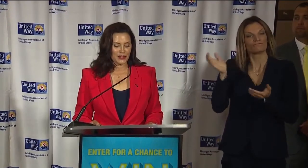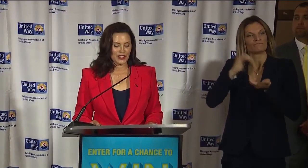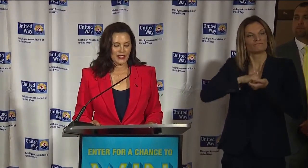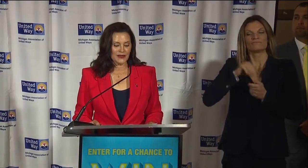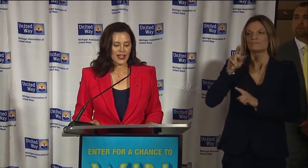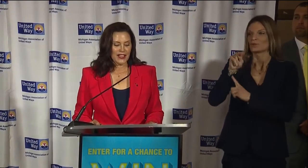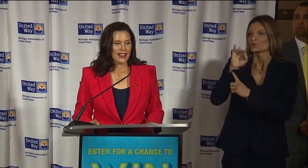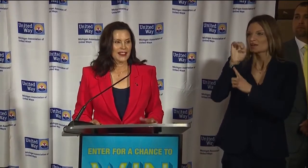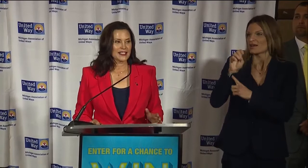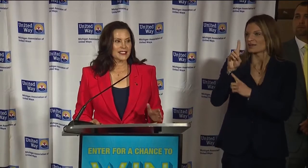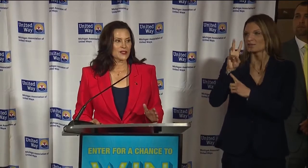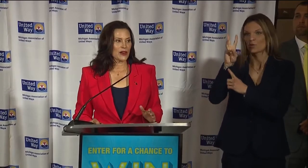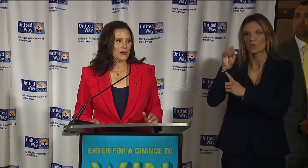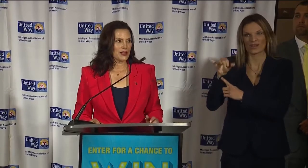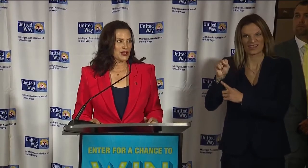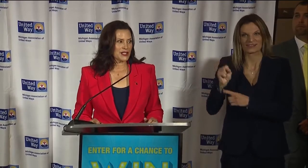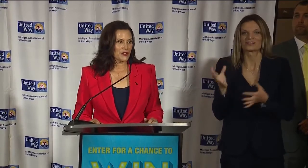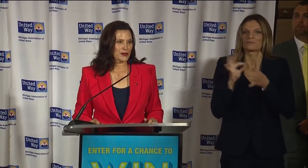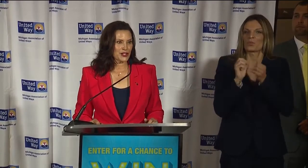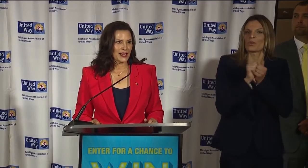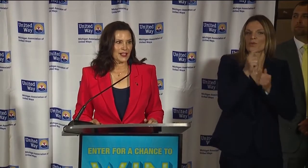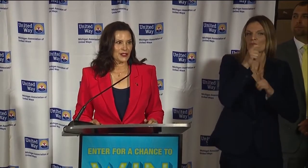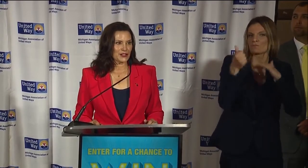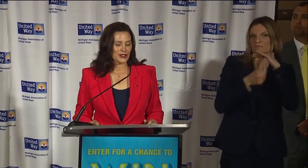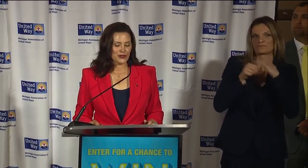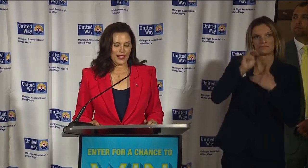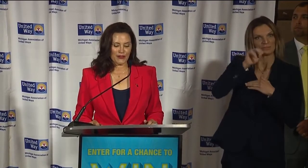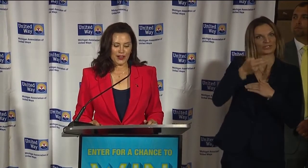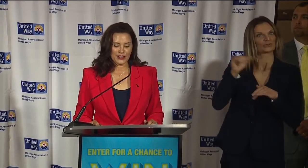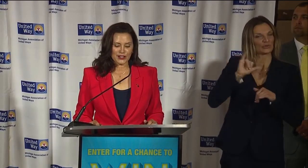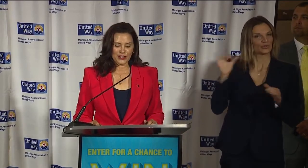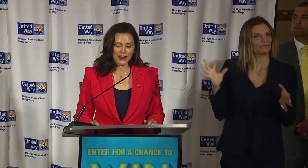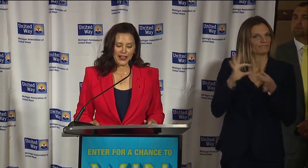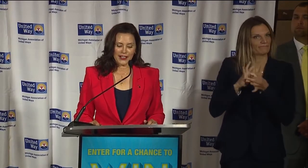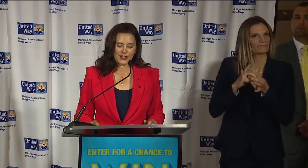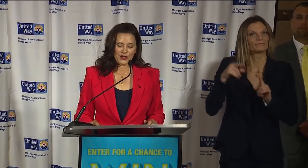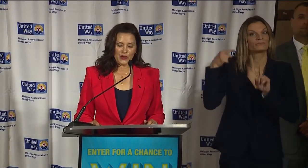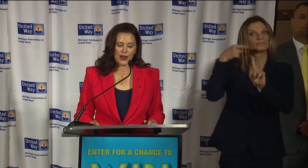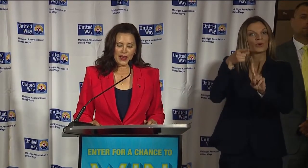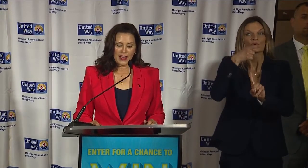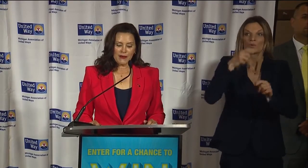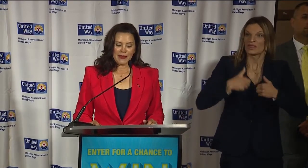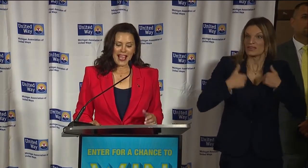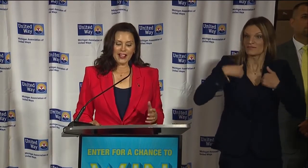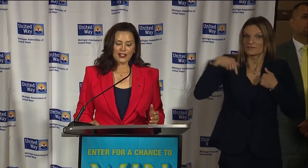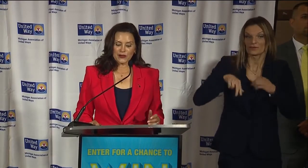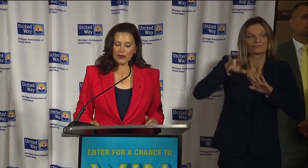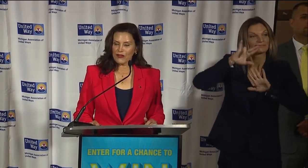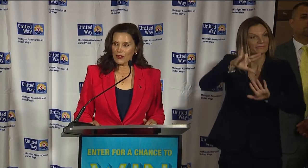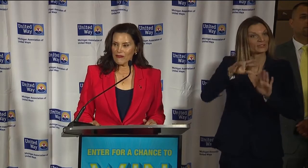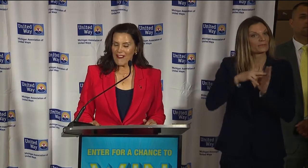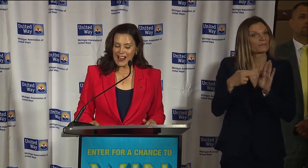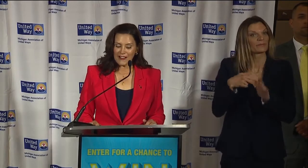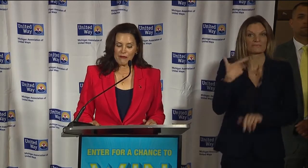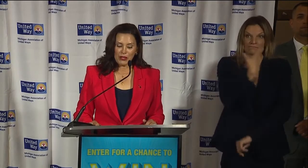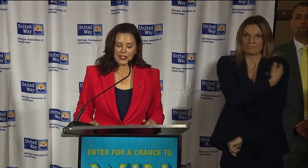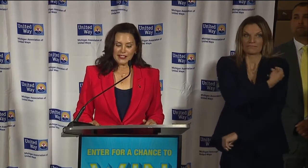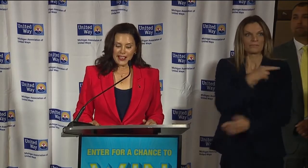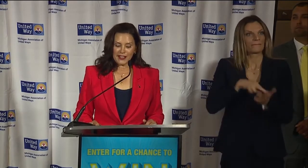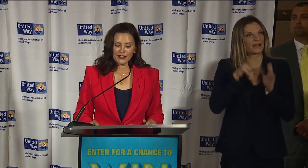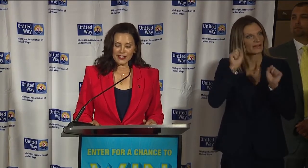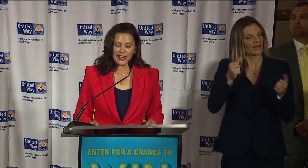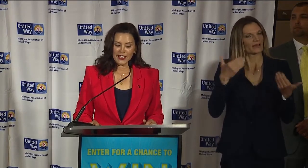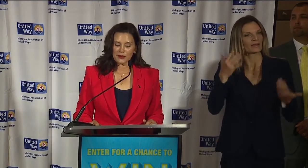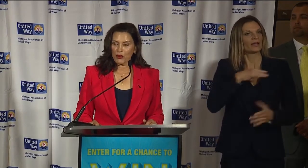state of Michigan. This is going to be a chance for Michiganders to get registered and to be eligible for $5